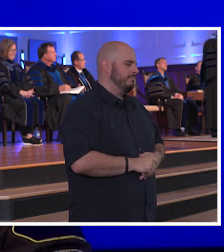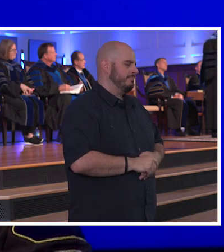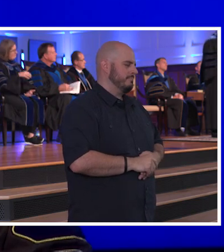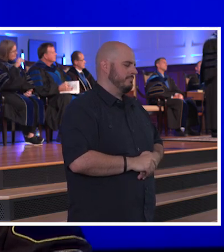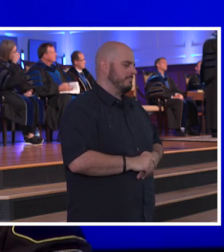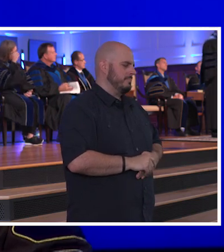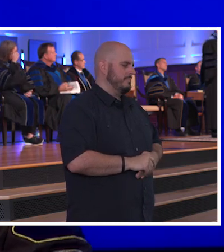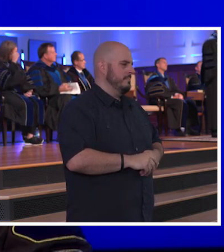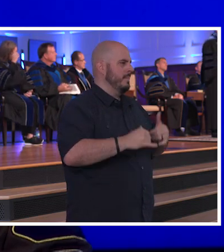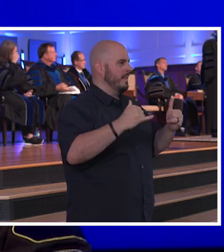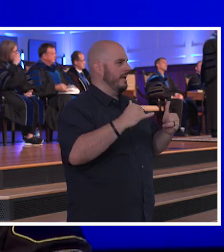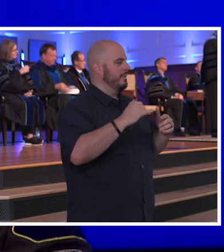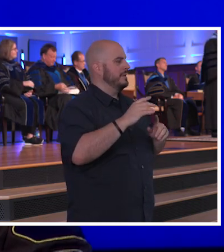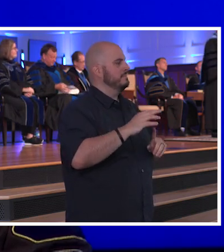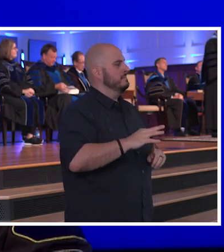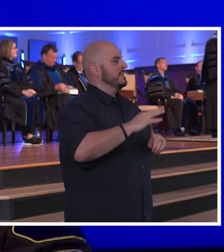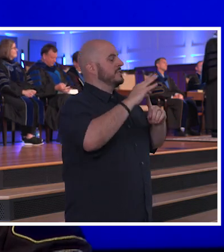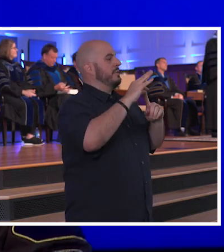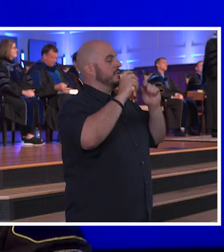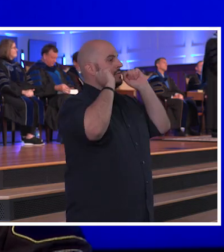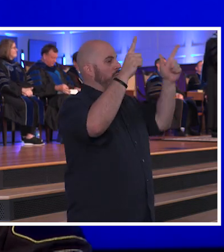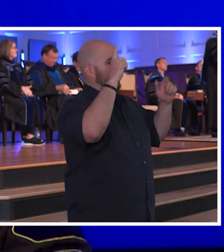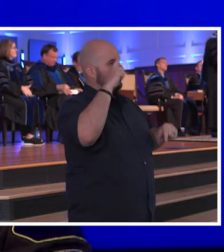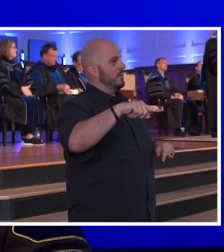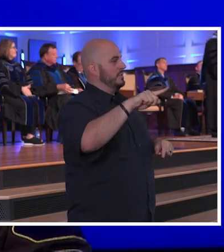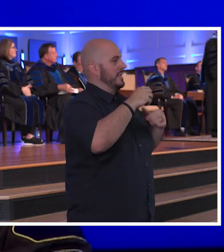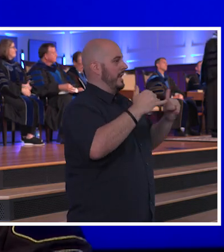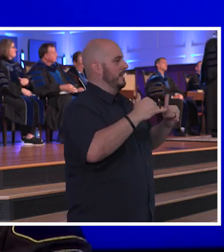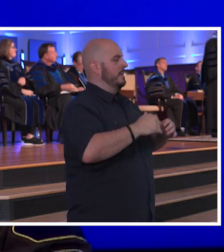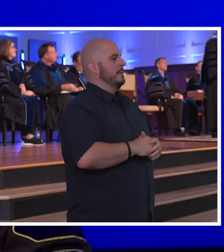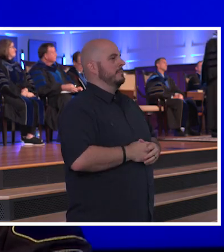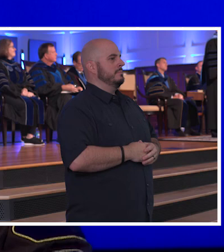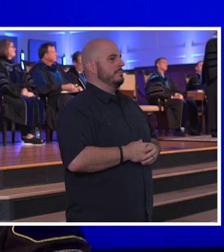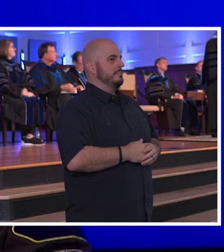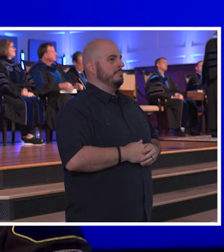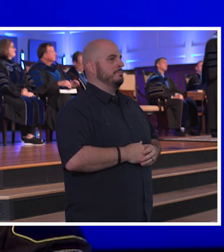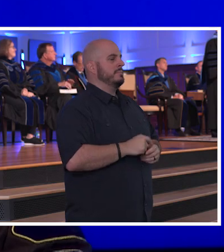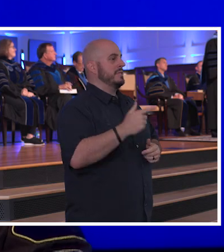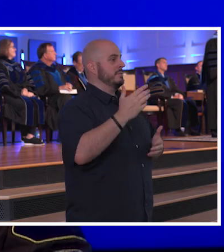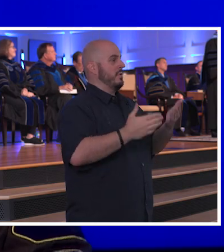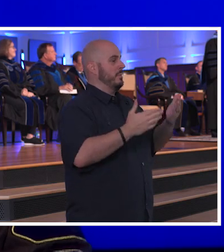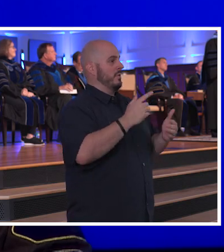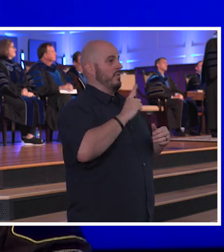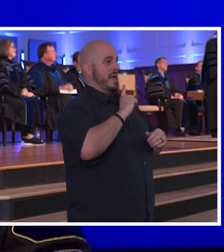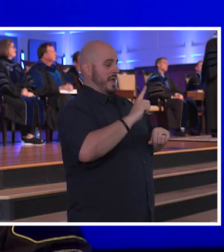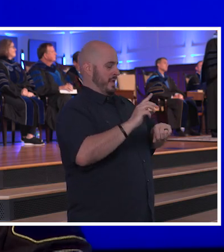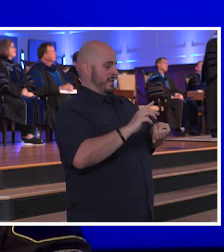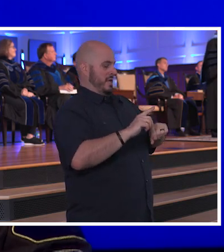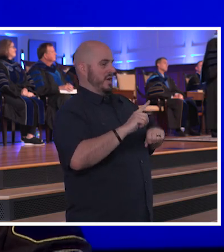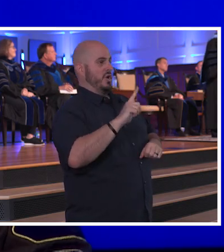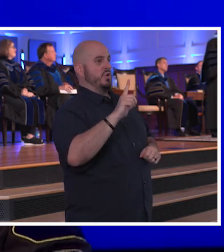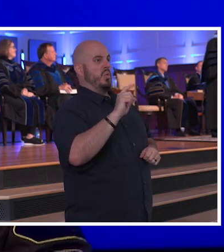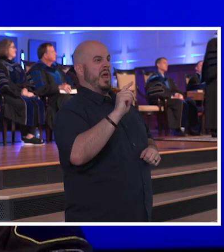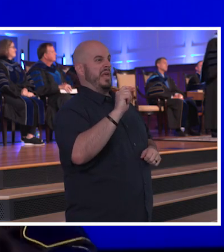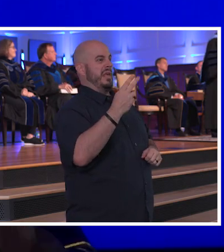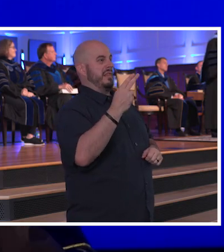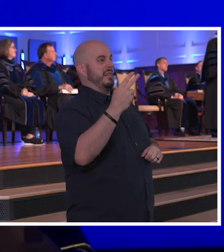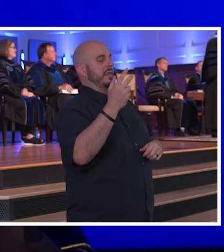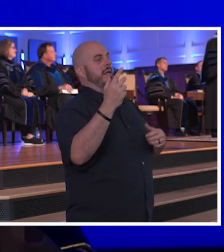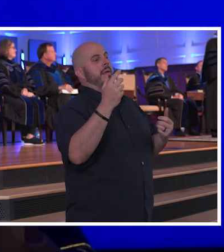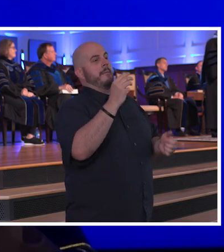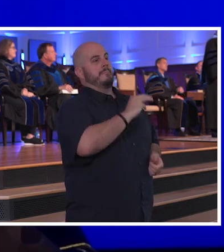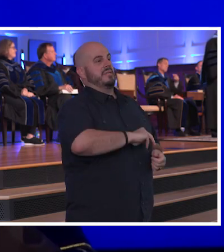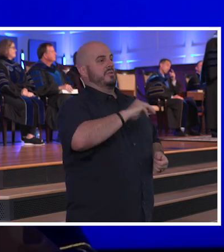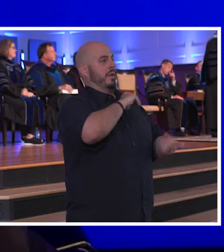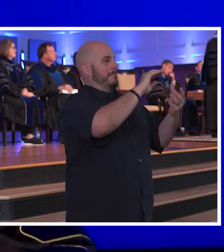special surprise for you all today, because this is probably right at the 20th missionary message that I have ever